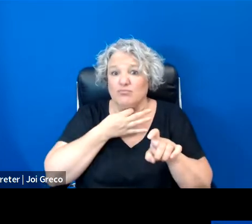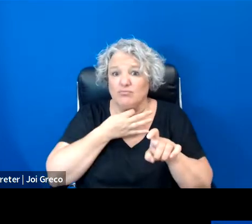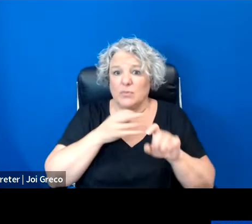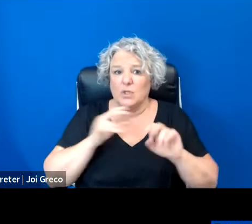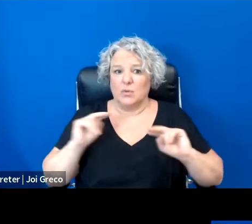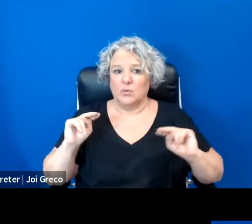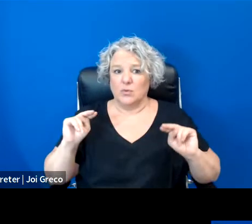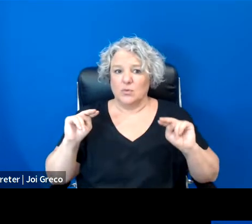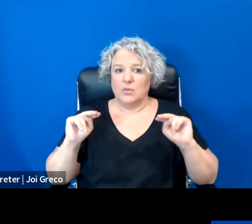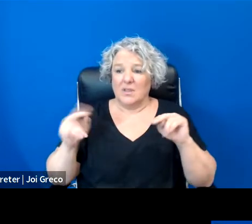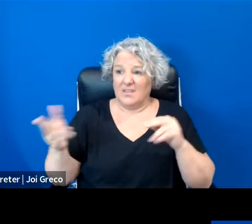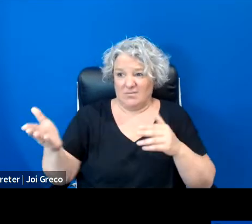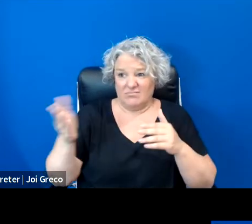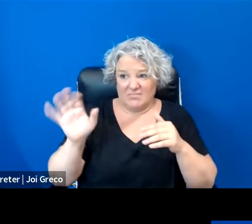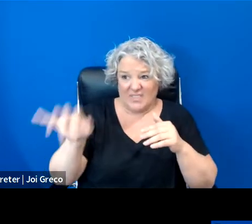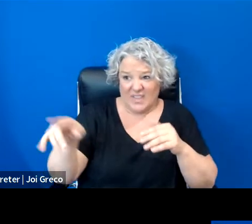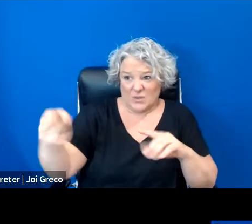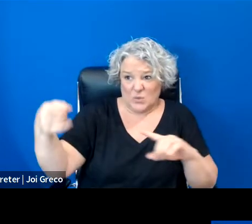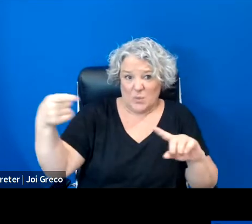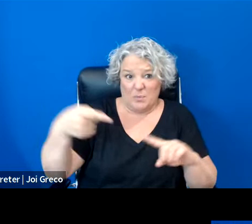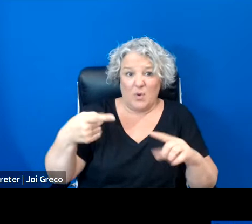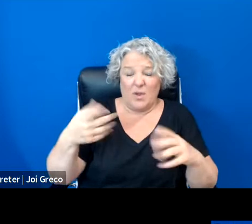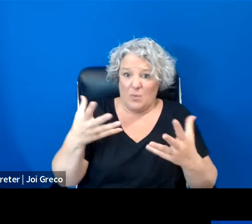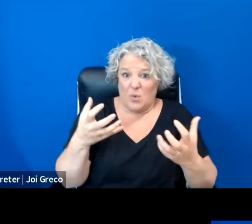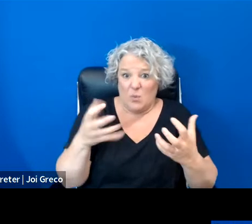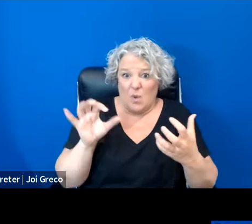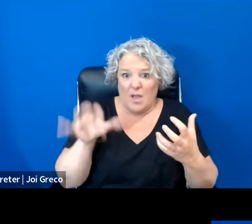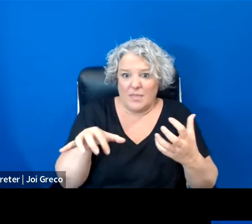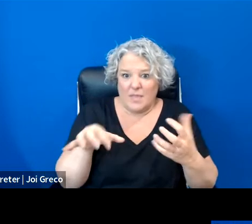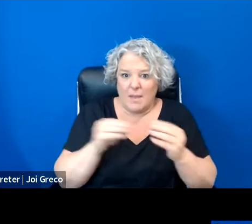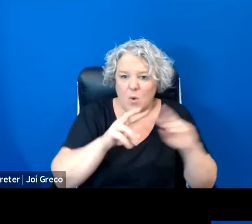that you suggested and that we want. And